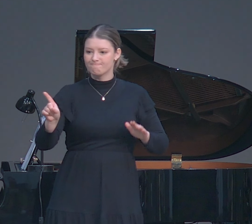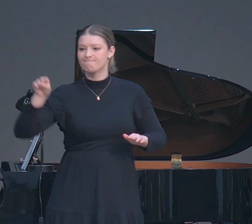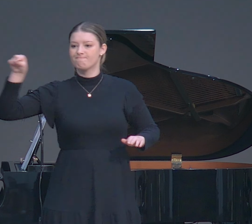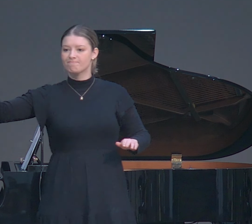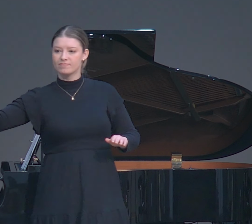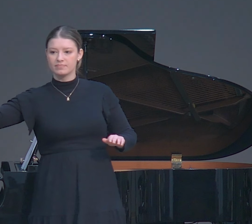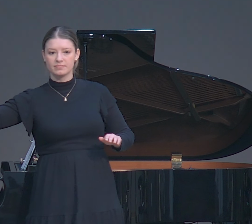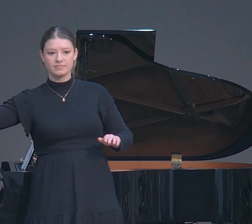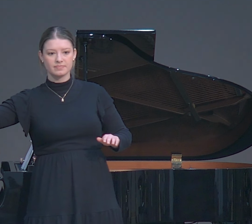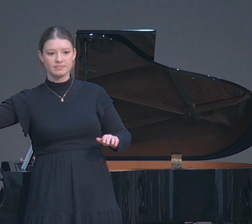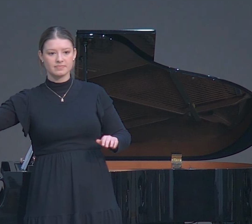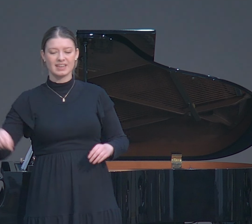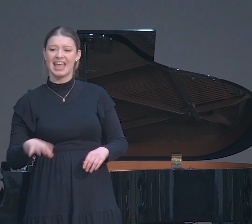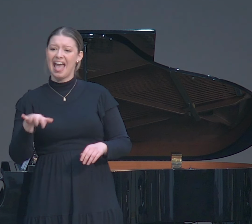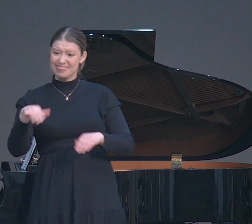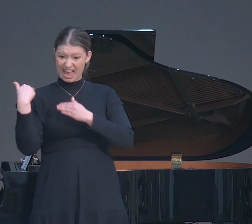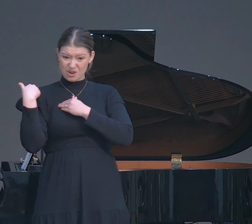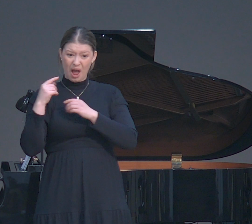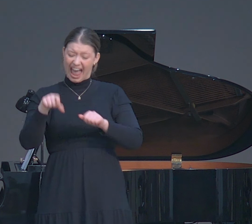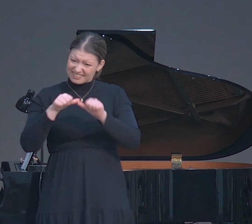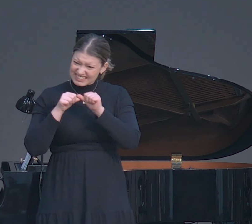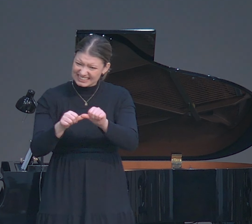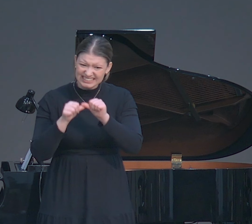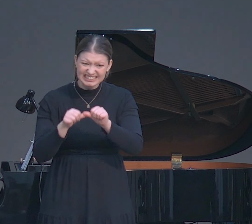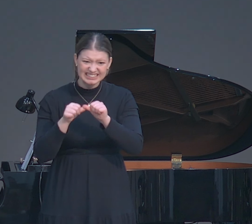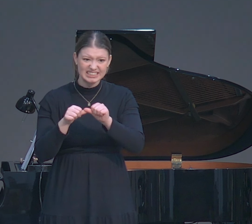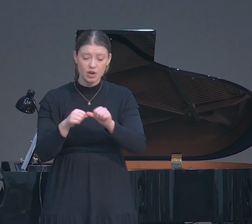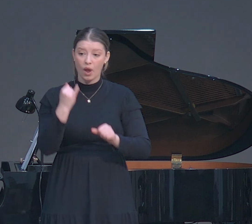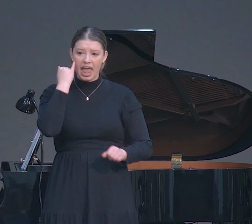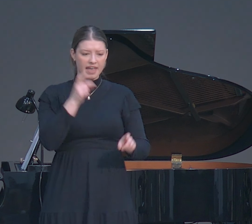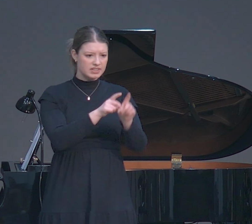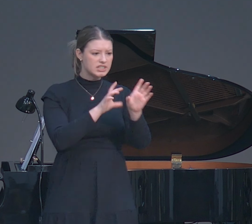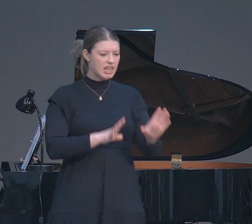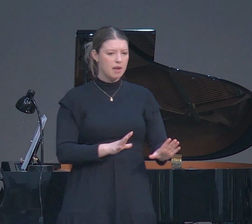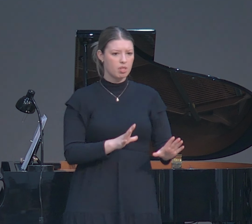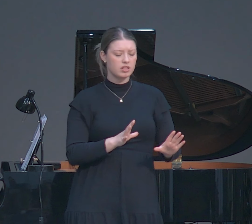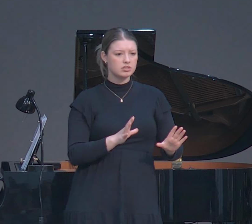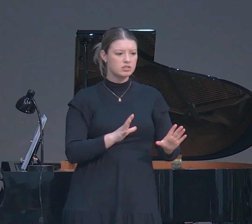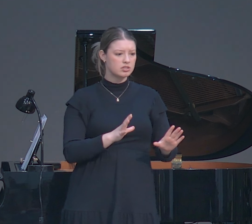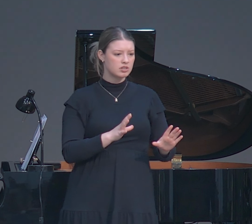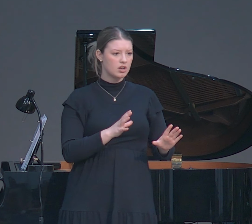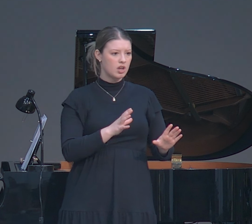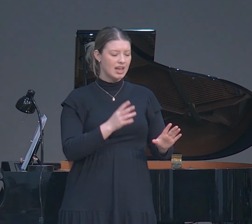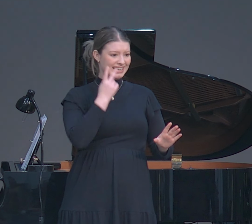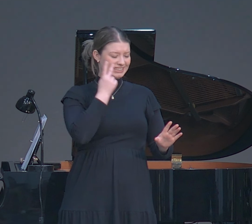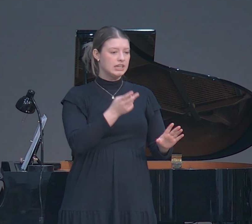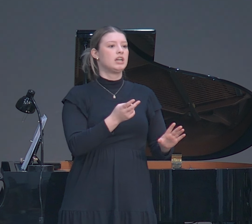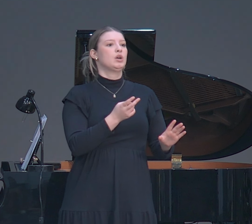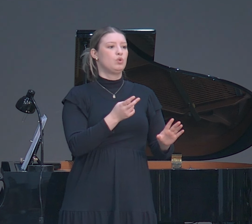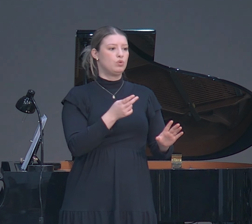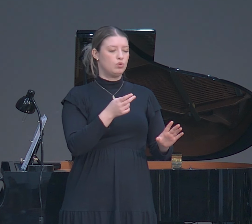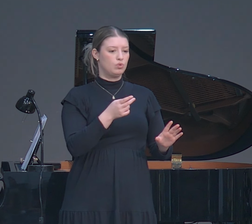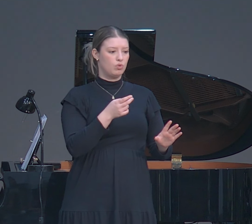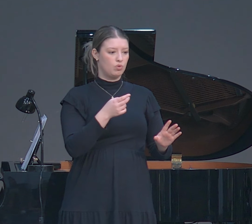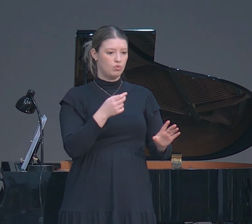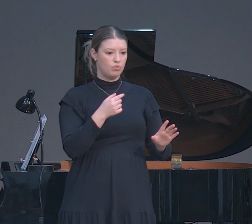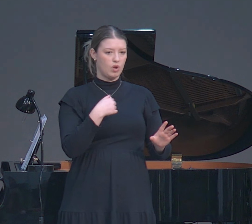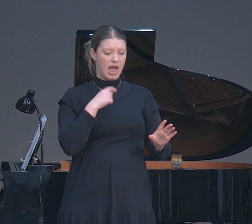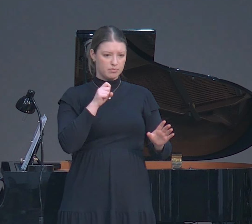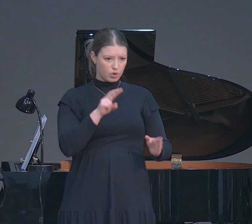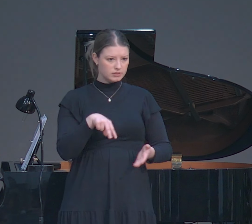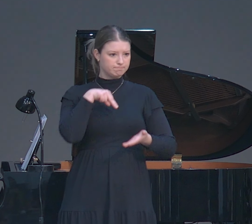must continue. It must go on. Think of it this way. If the disciples get the notion that they're supposed to stand